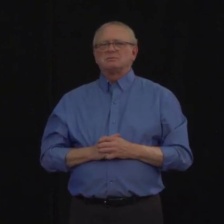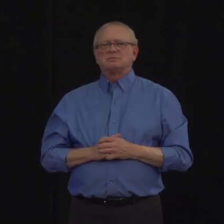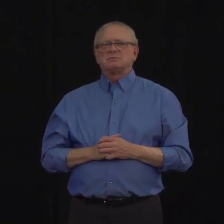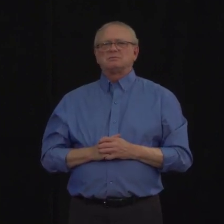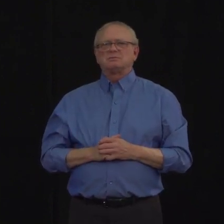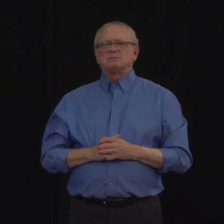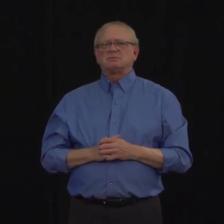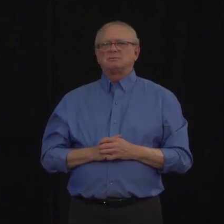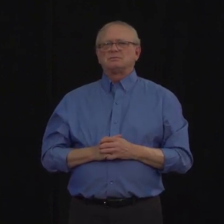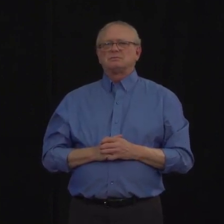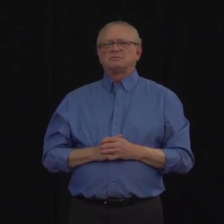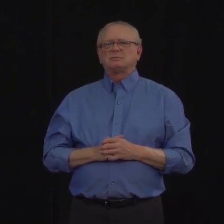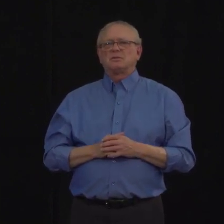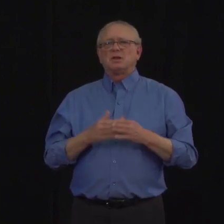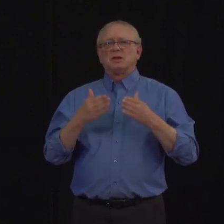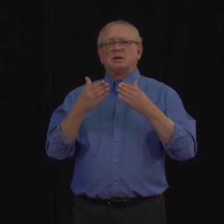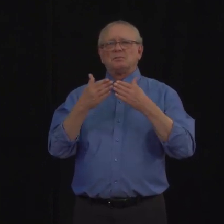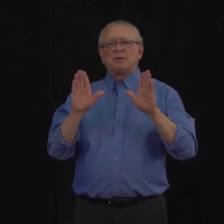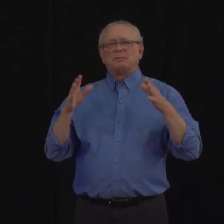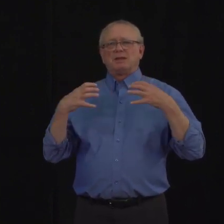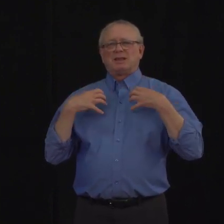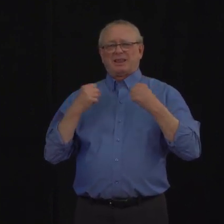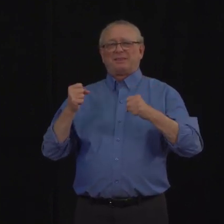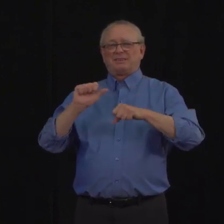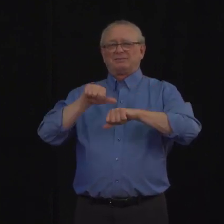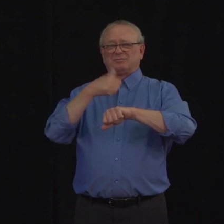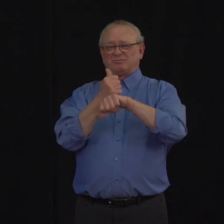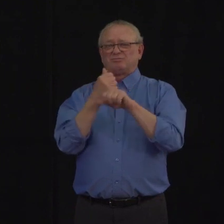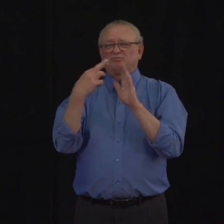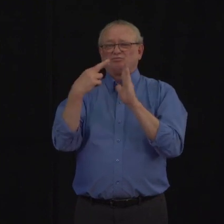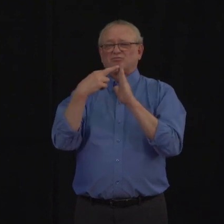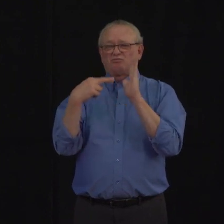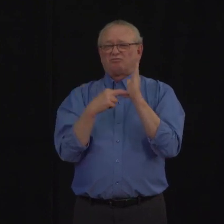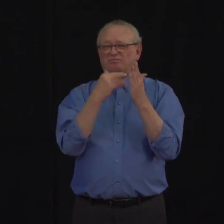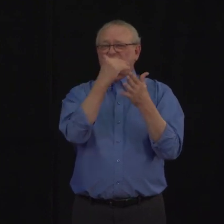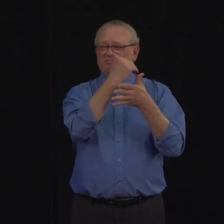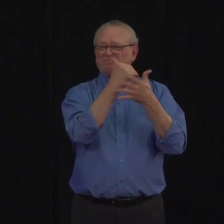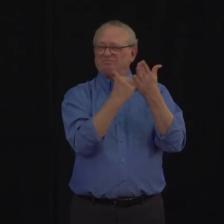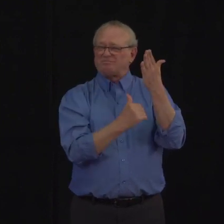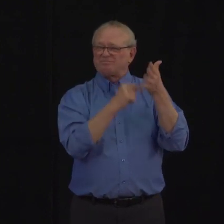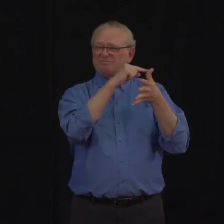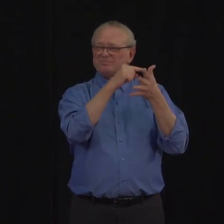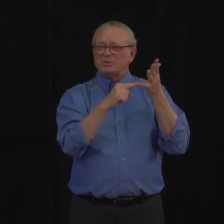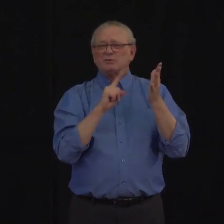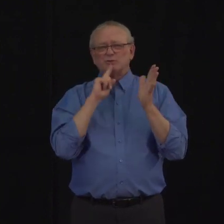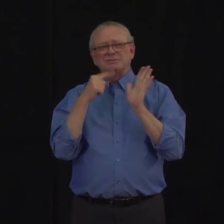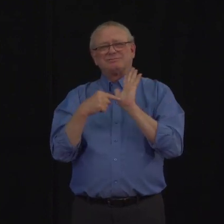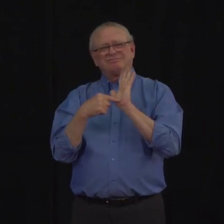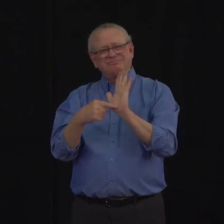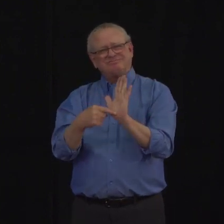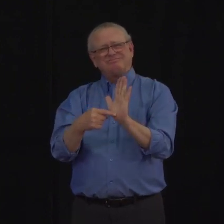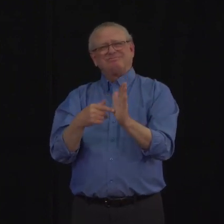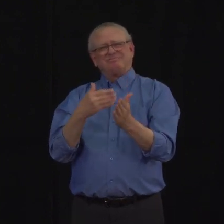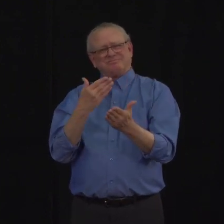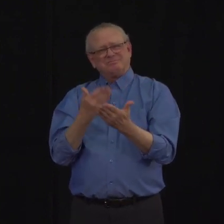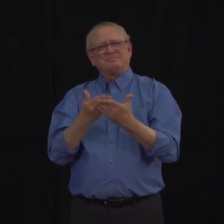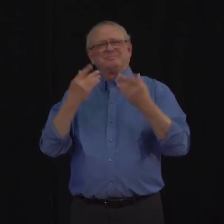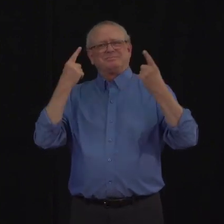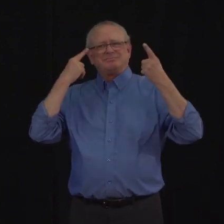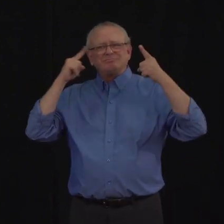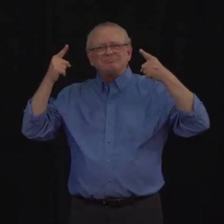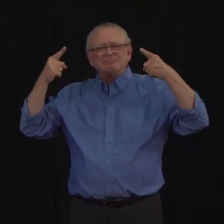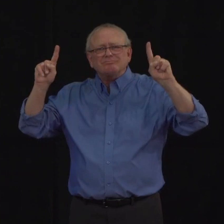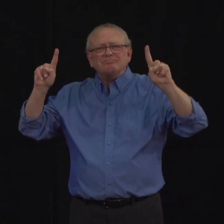of COVID. And so the fact that we've been able to successfully contain the spread through our measures has the unfortunate